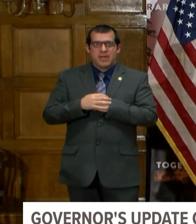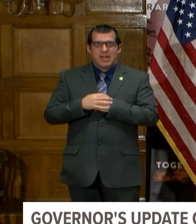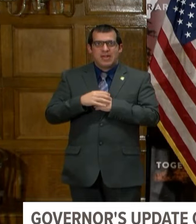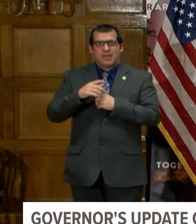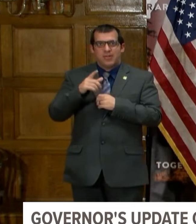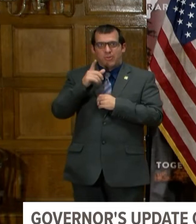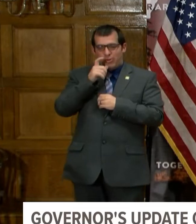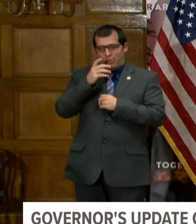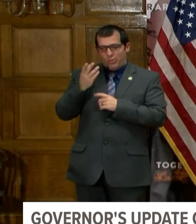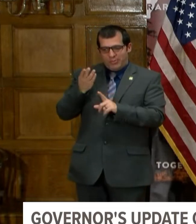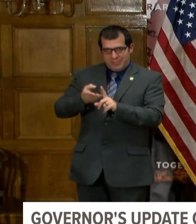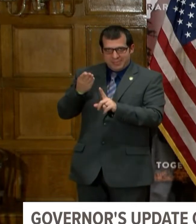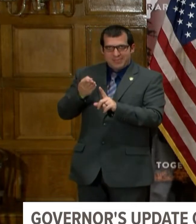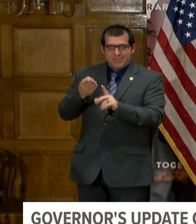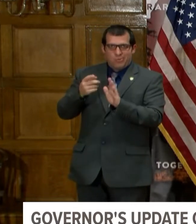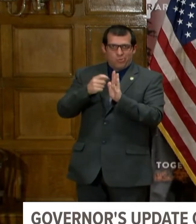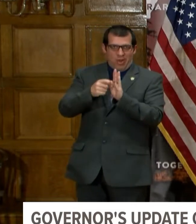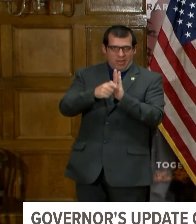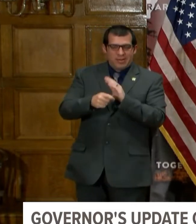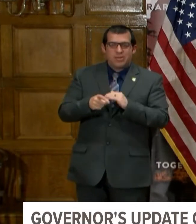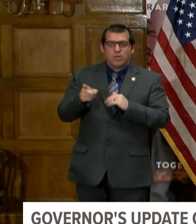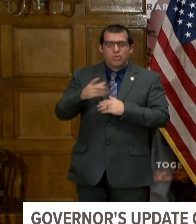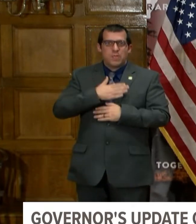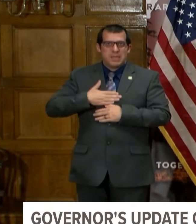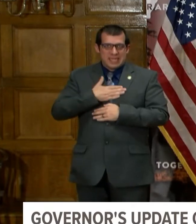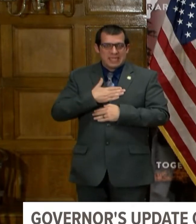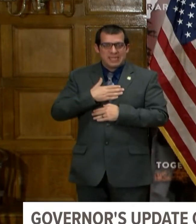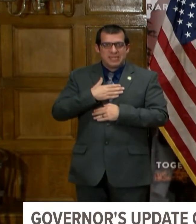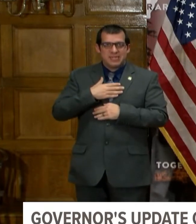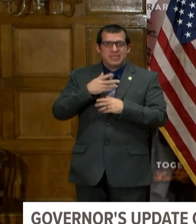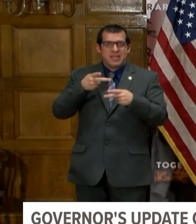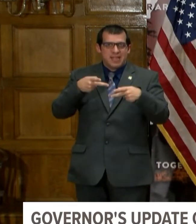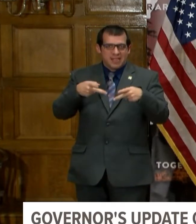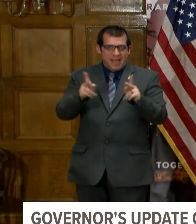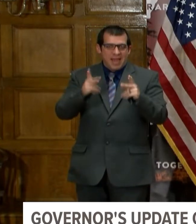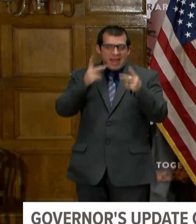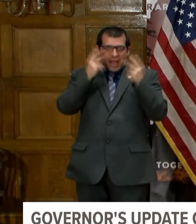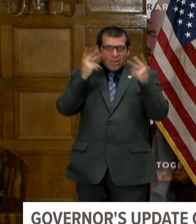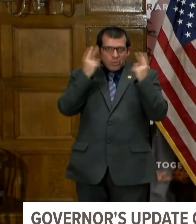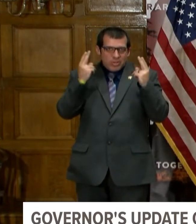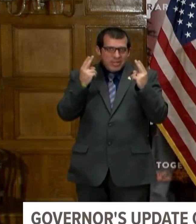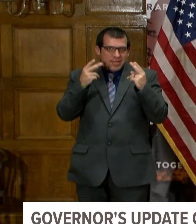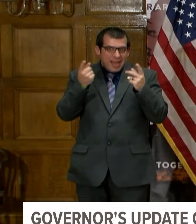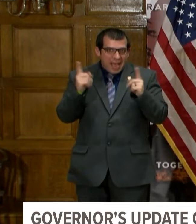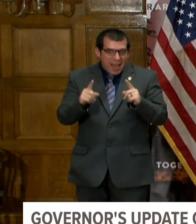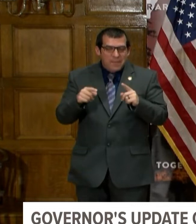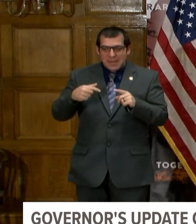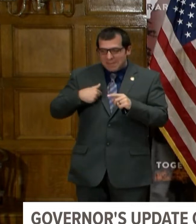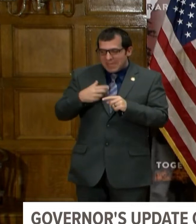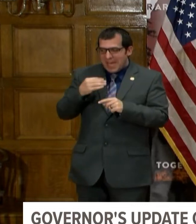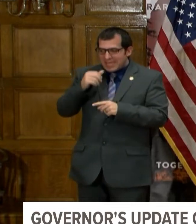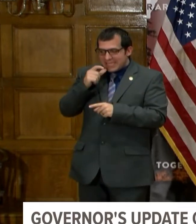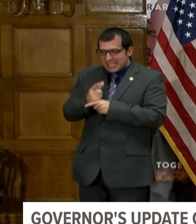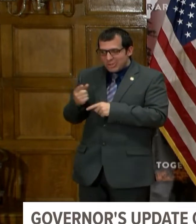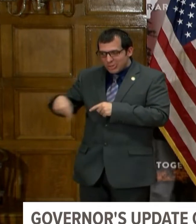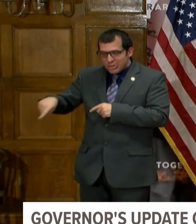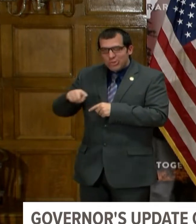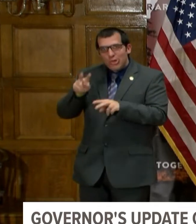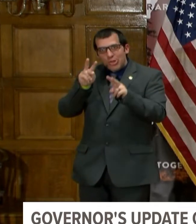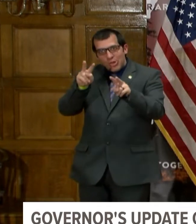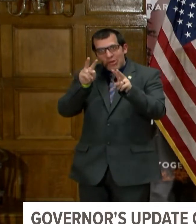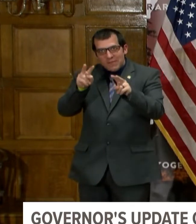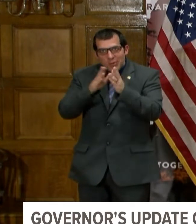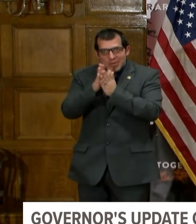identifies the person speaking here, "would you please let Halloween this year? Me and my sisters are really looking forward to